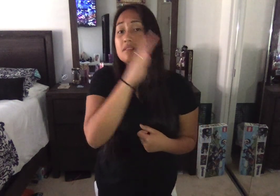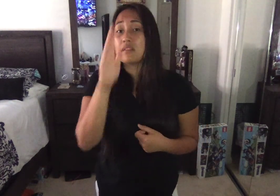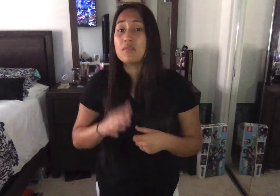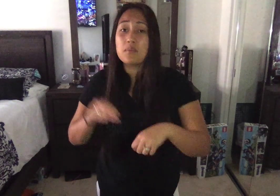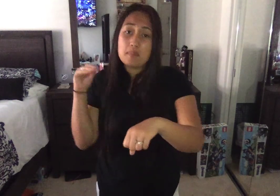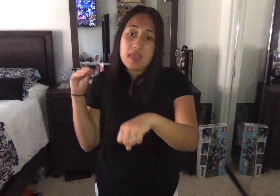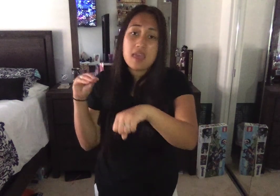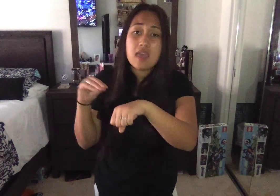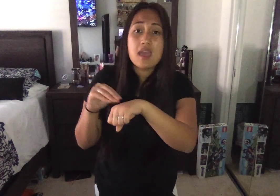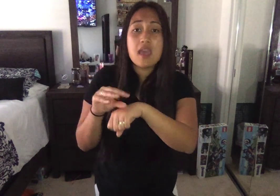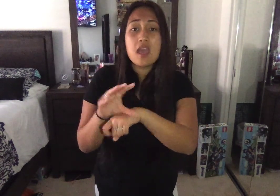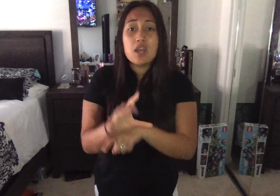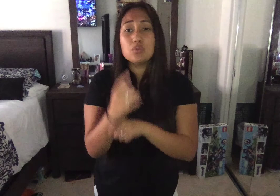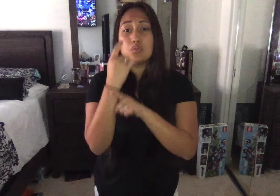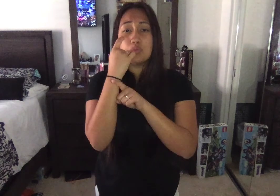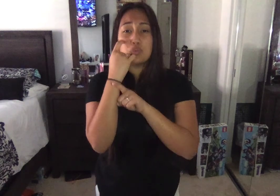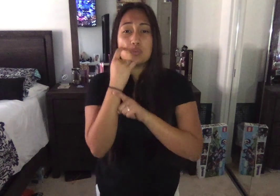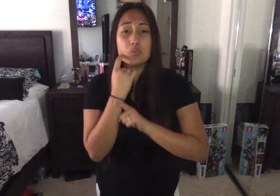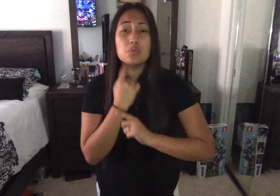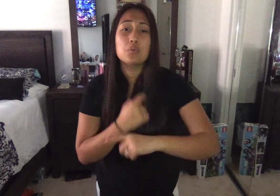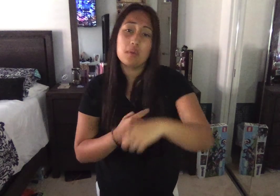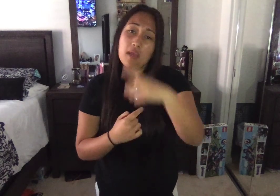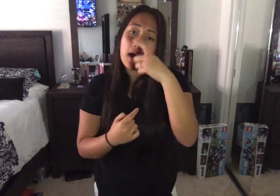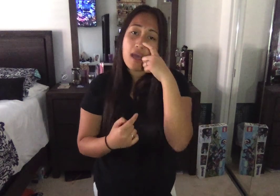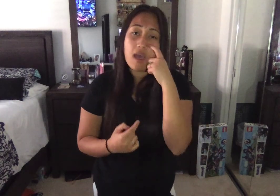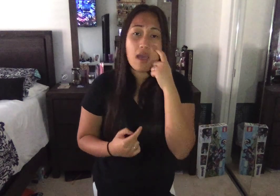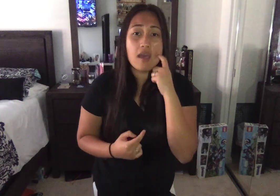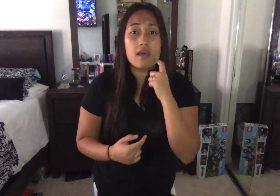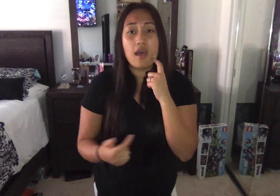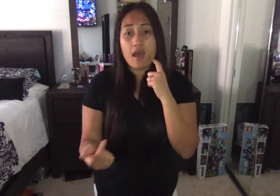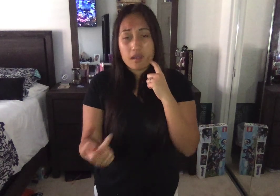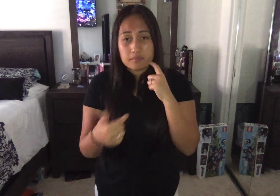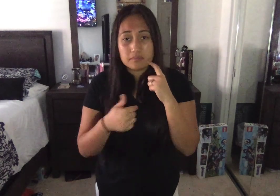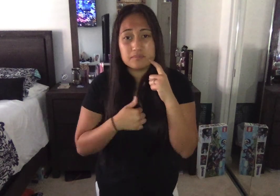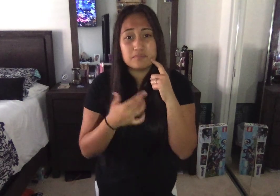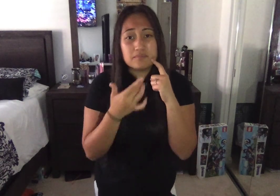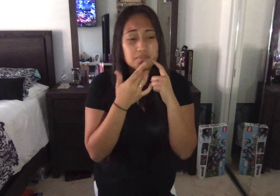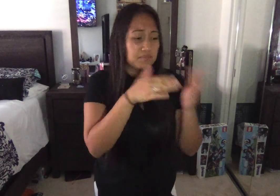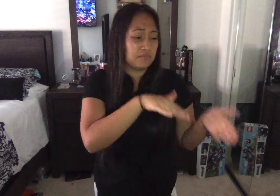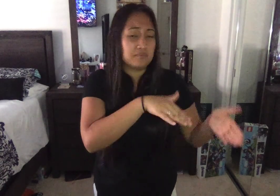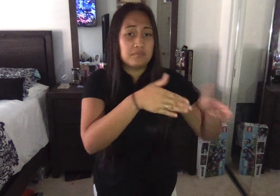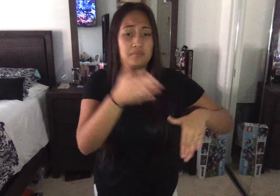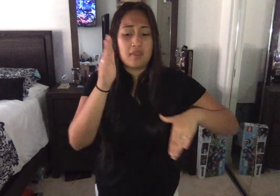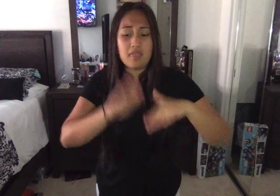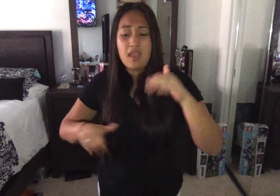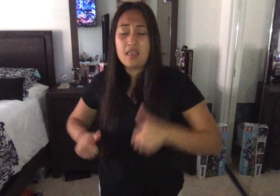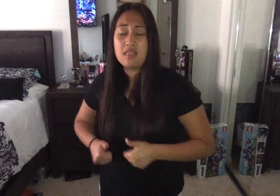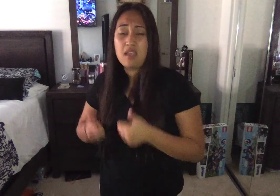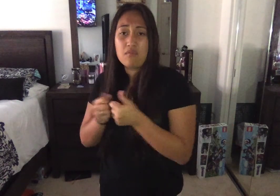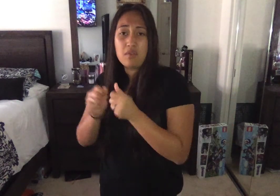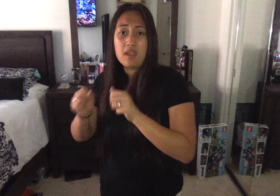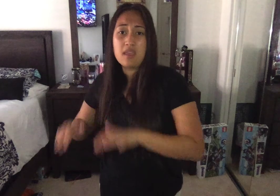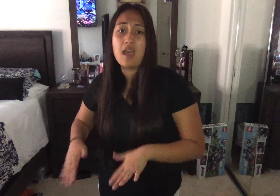never break your heart I'd rather die than live without